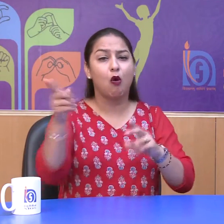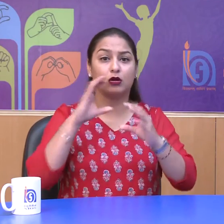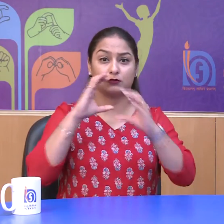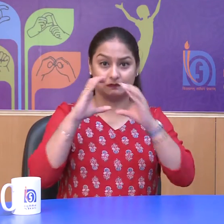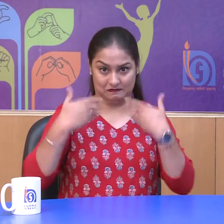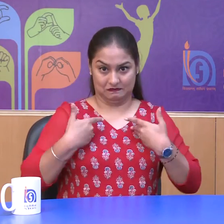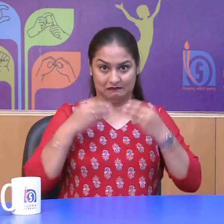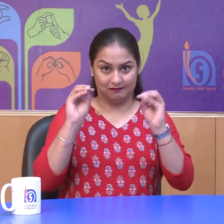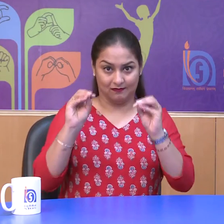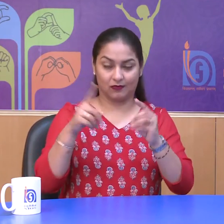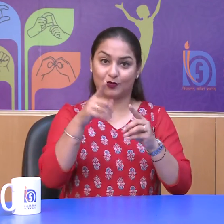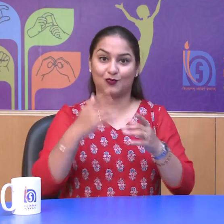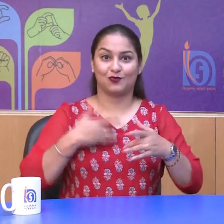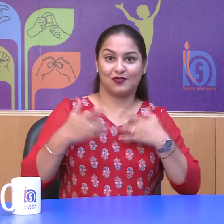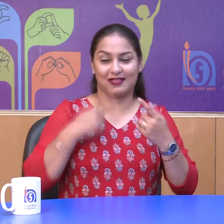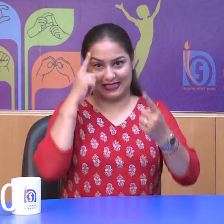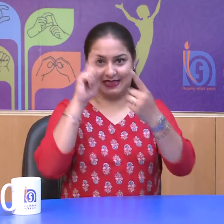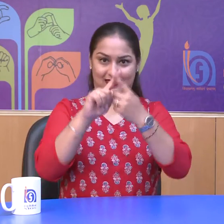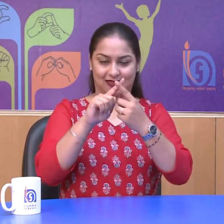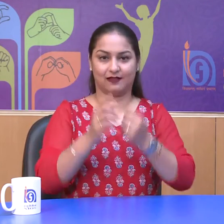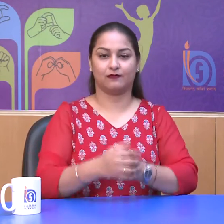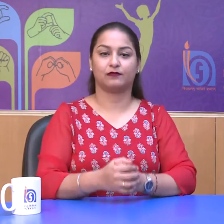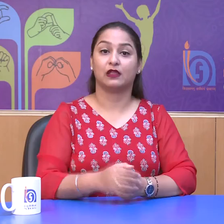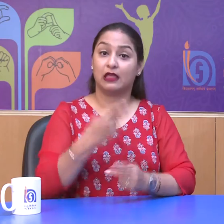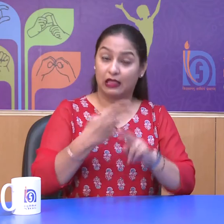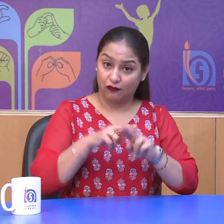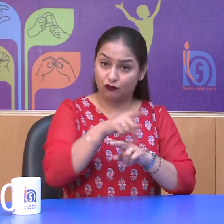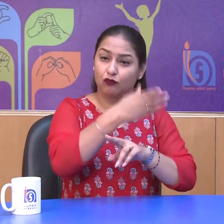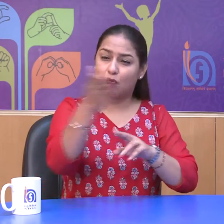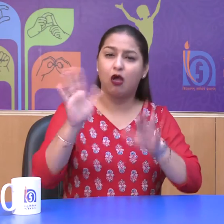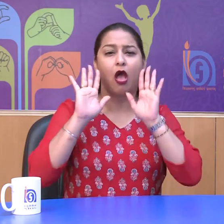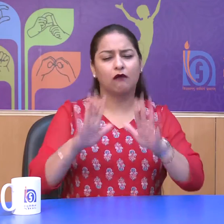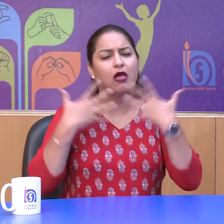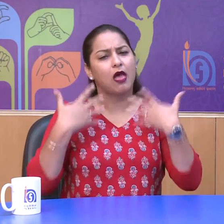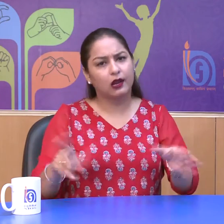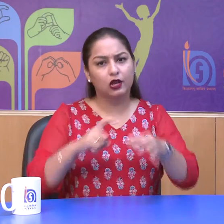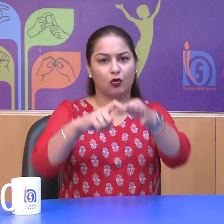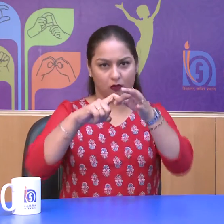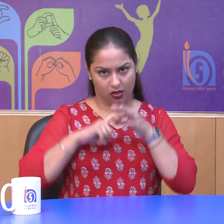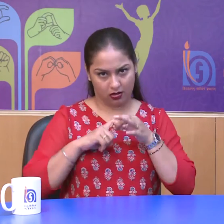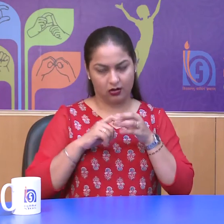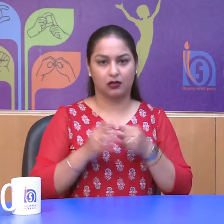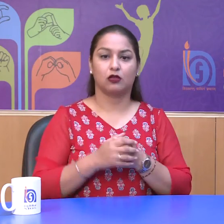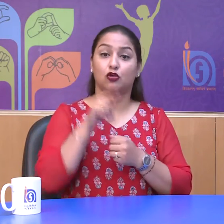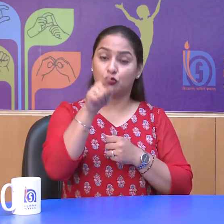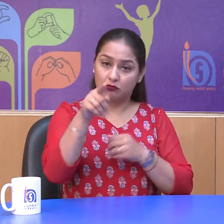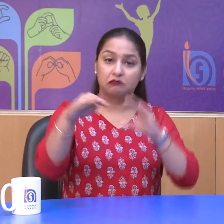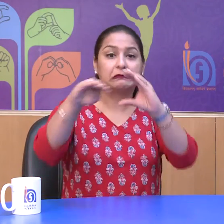as much as I did. If you have any query, you may send email